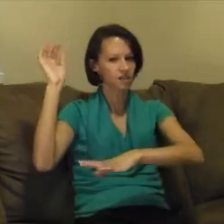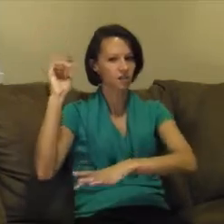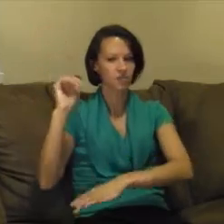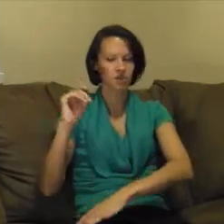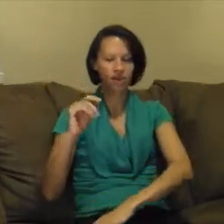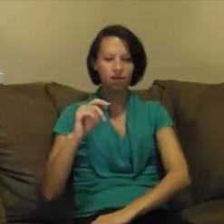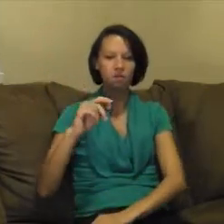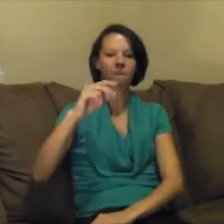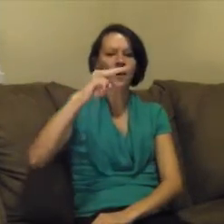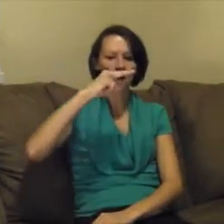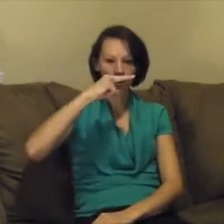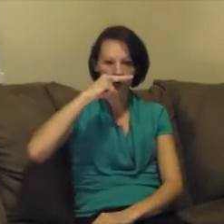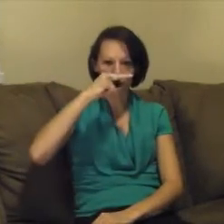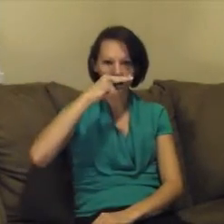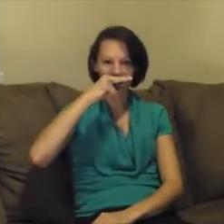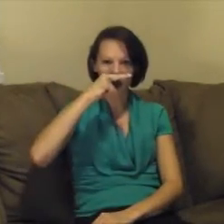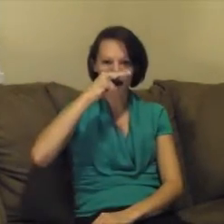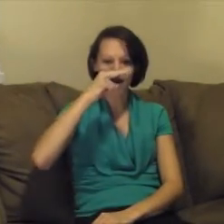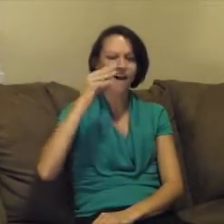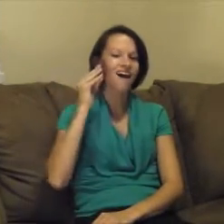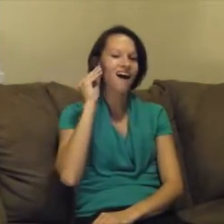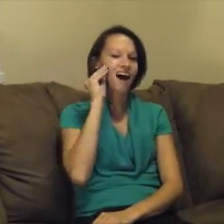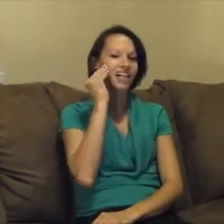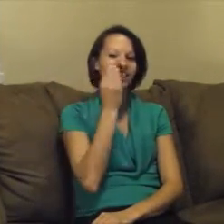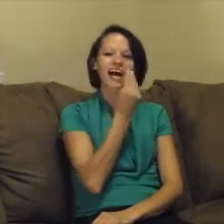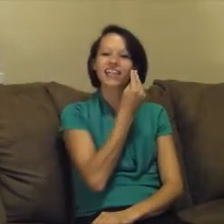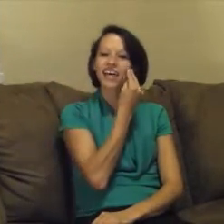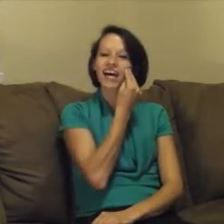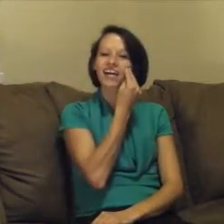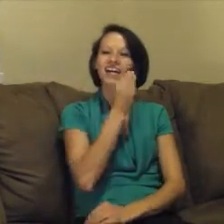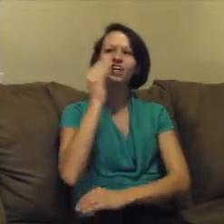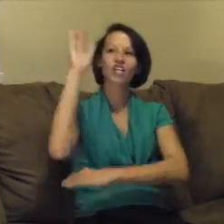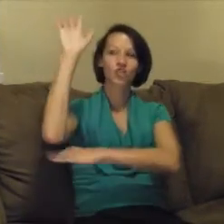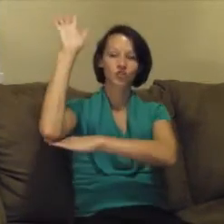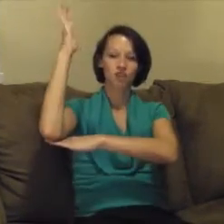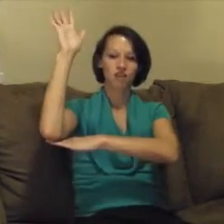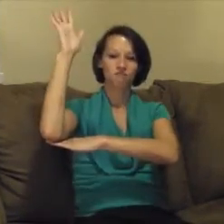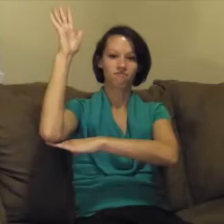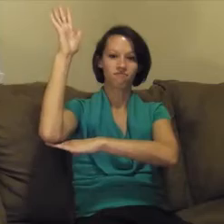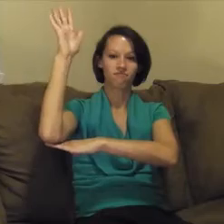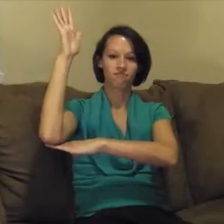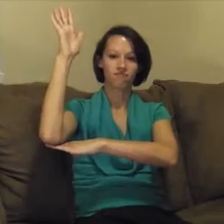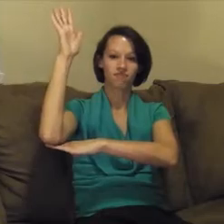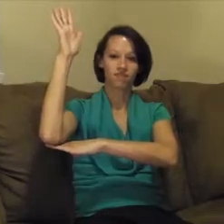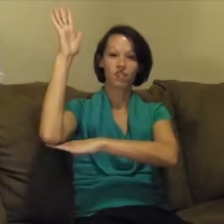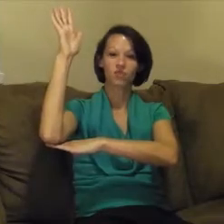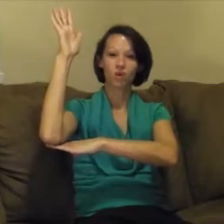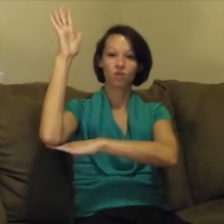little bit tricky. Walk by a lilac tree. Let's do the whole